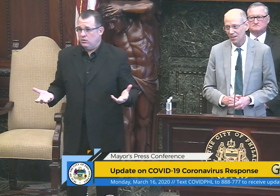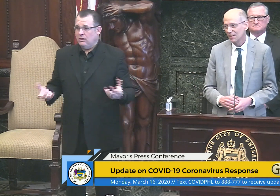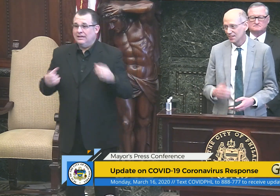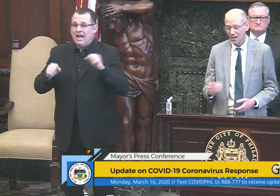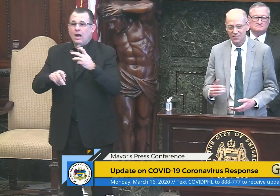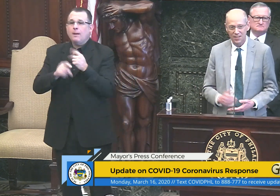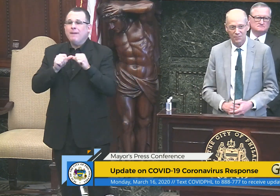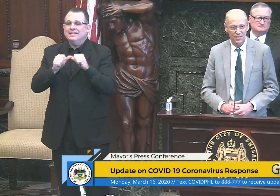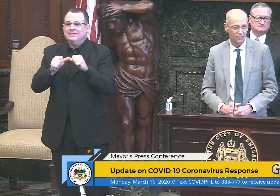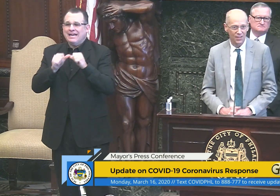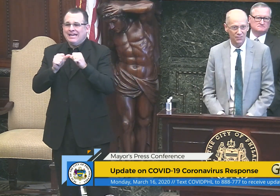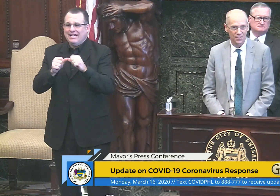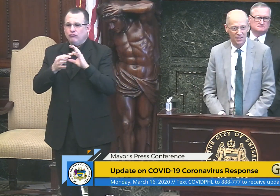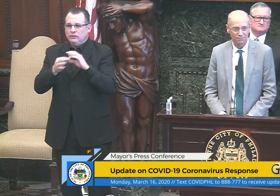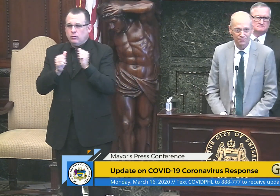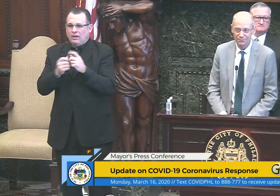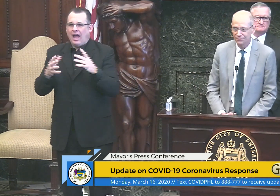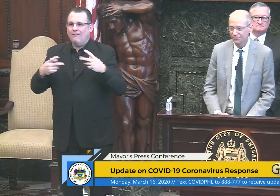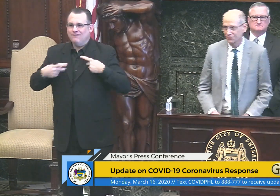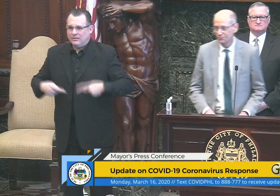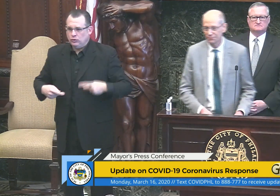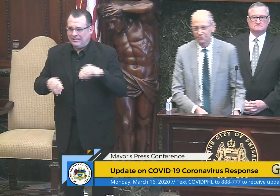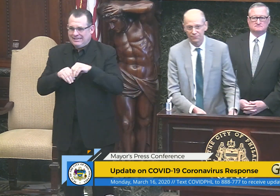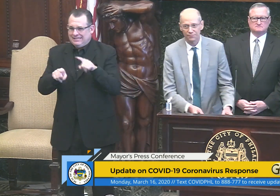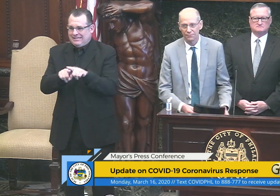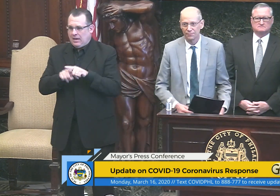same spot. Now's the time to take advantage of that.